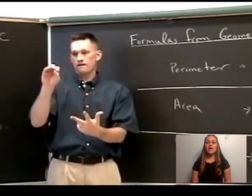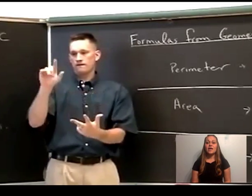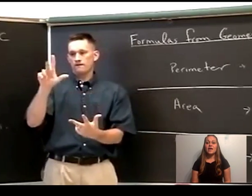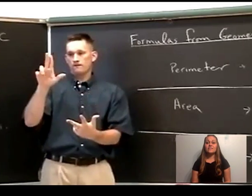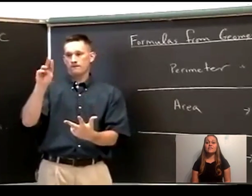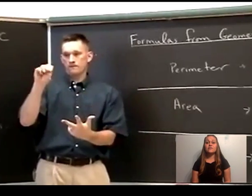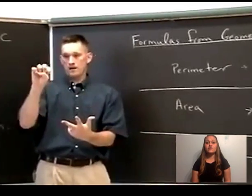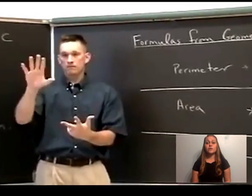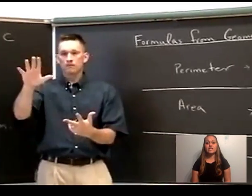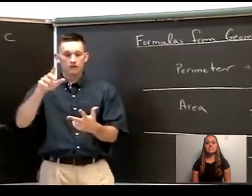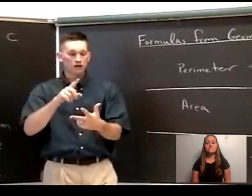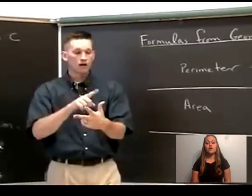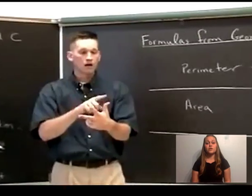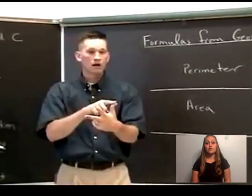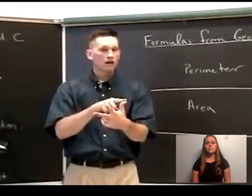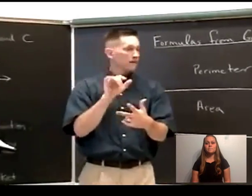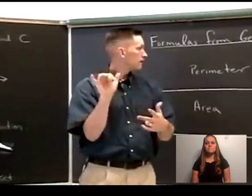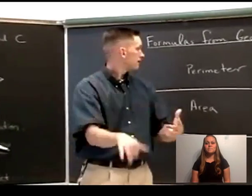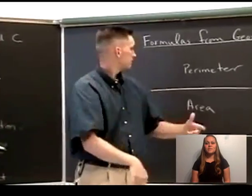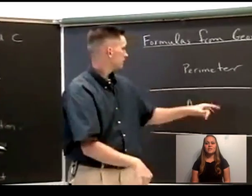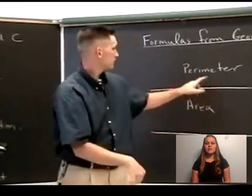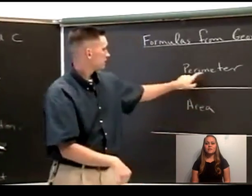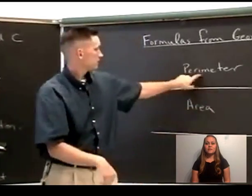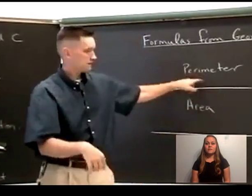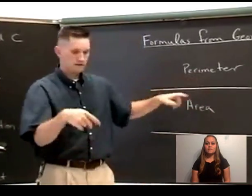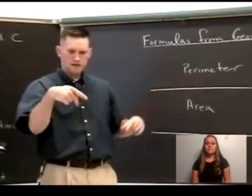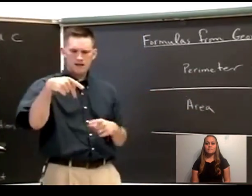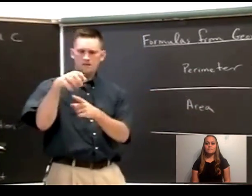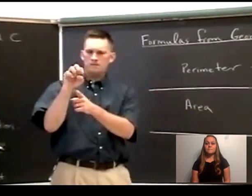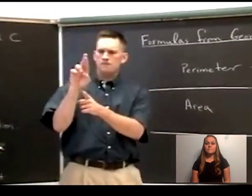area, and the third one is volume.